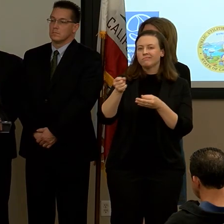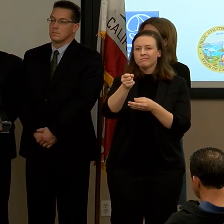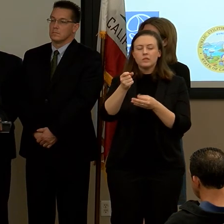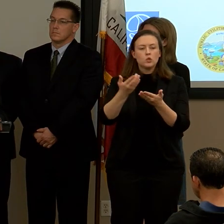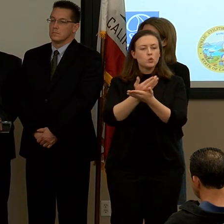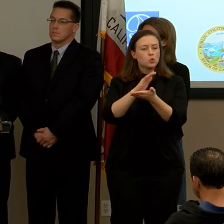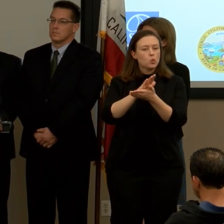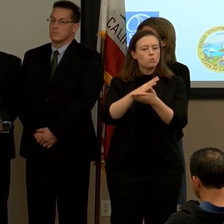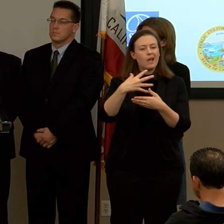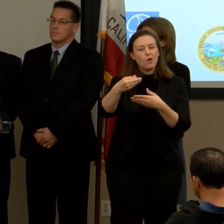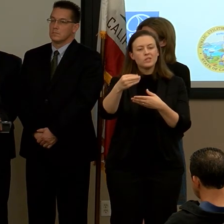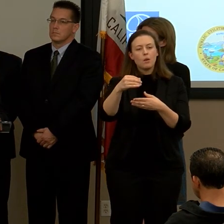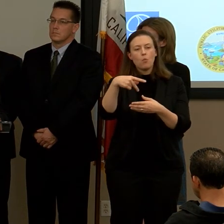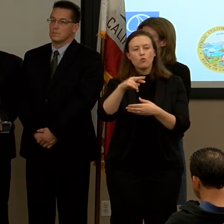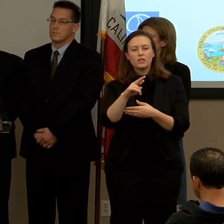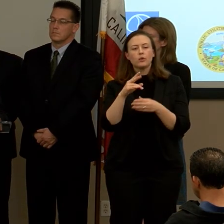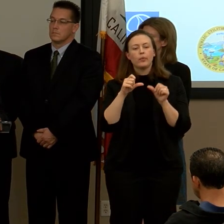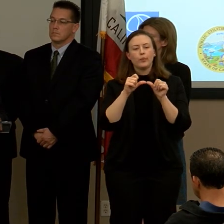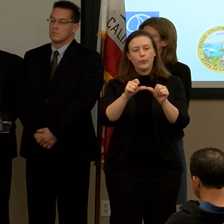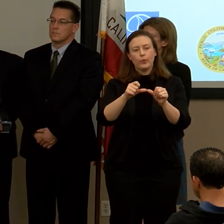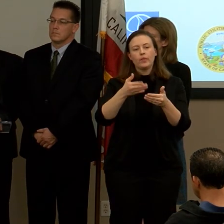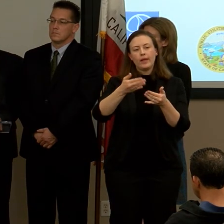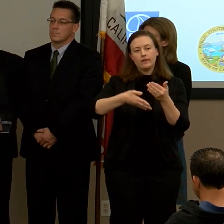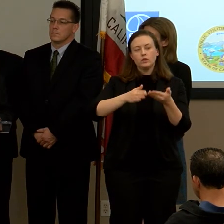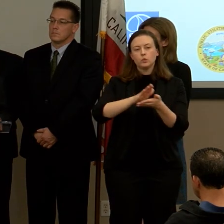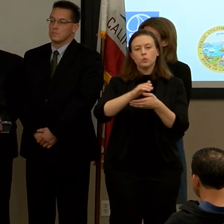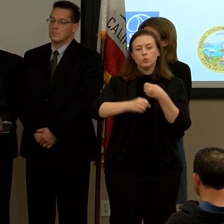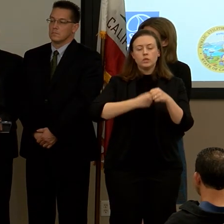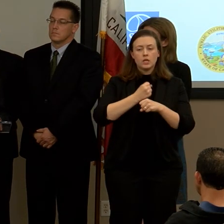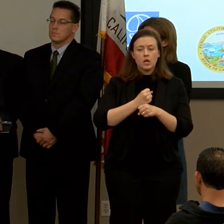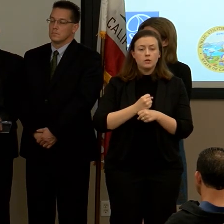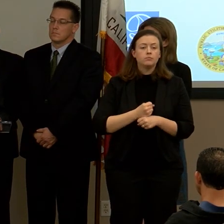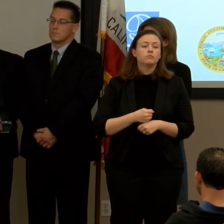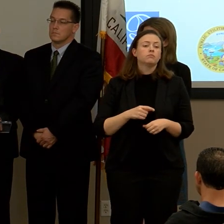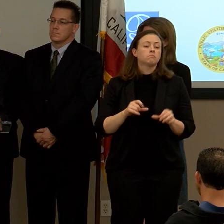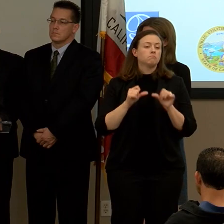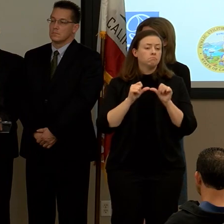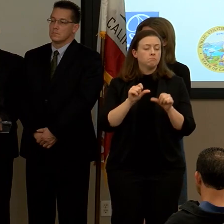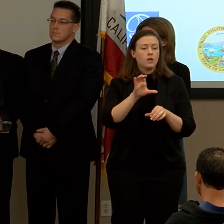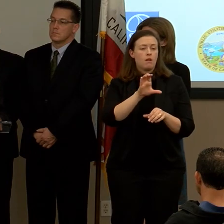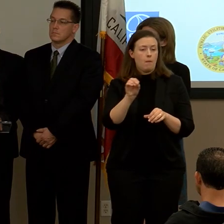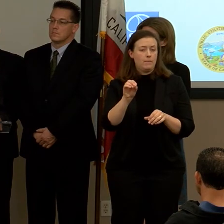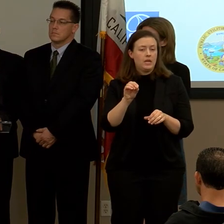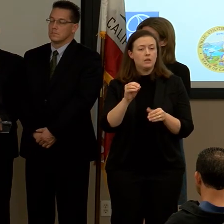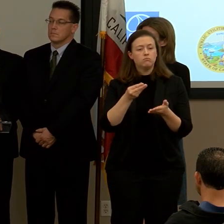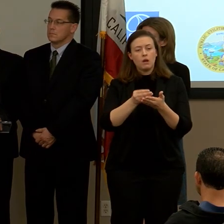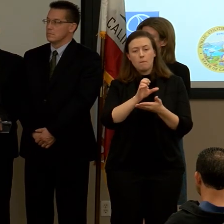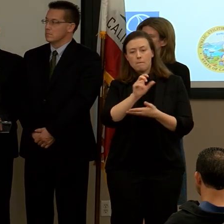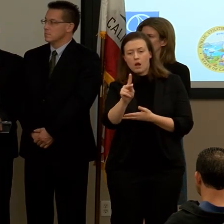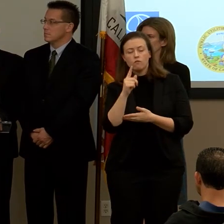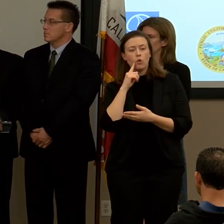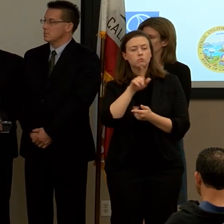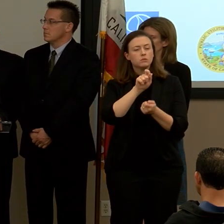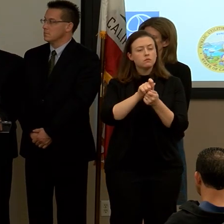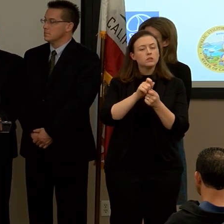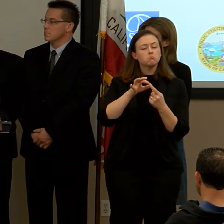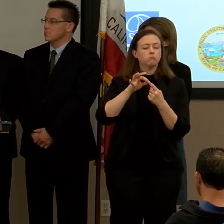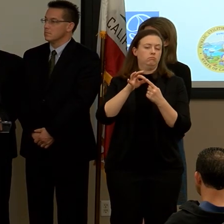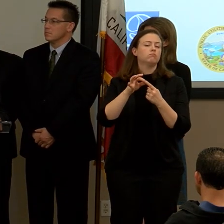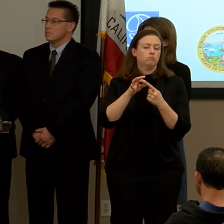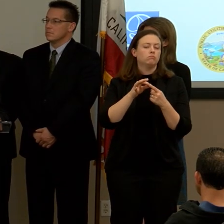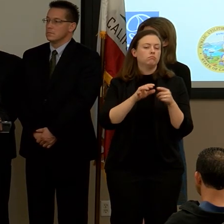Porter Ranch area through the end of the school year, and continued company reimbursed accommodations for specific special